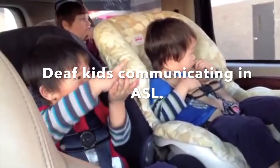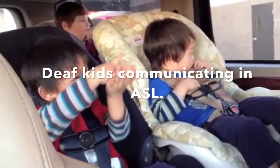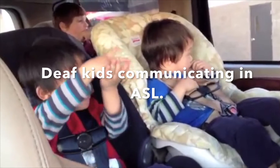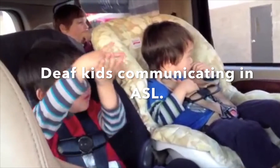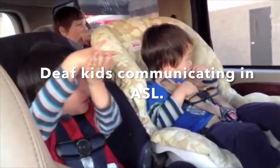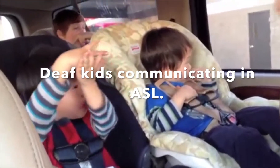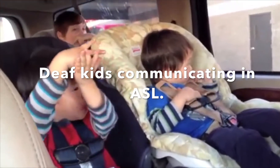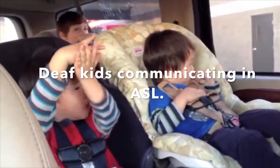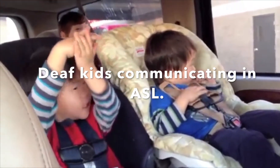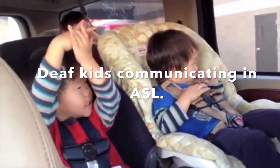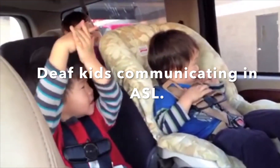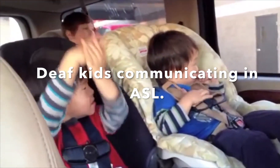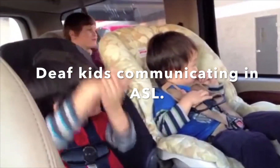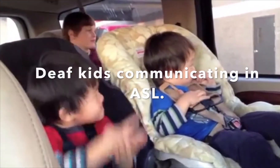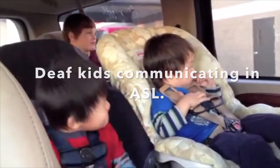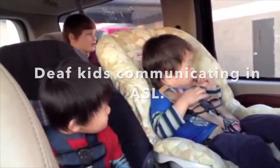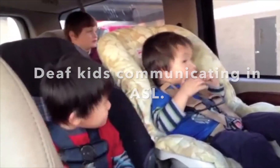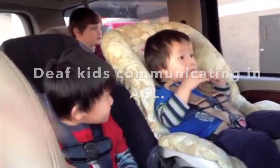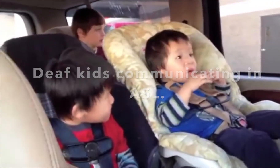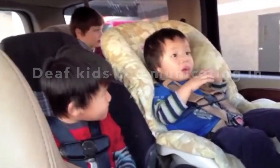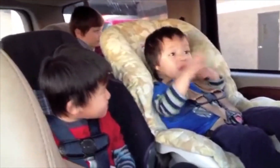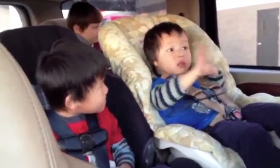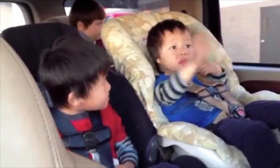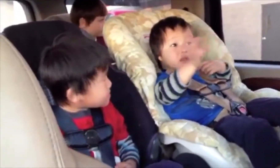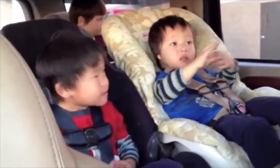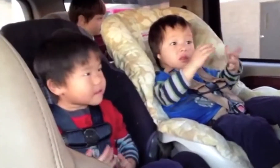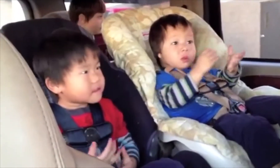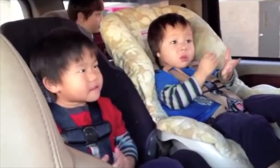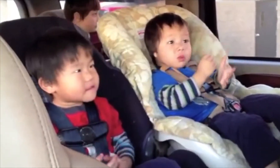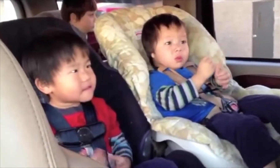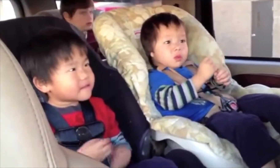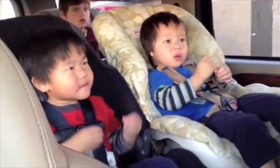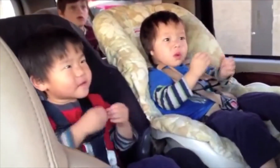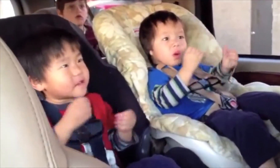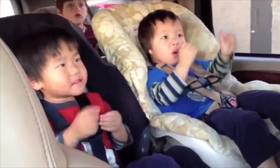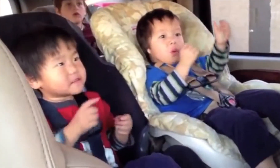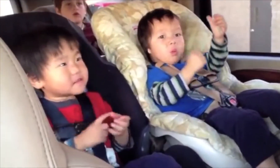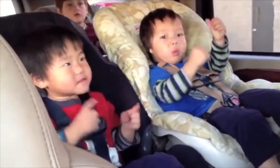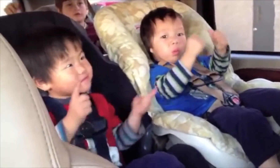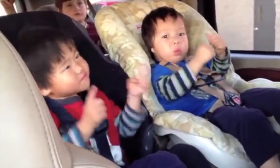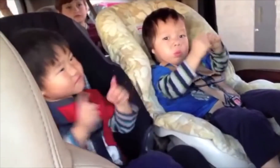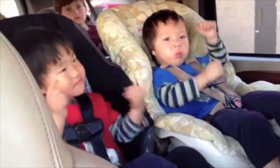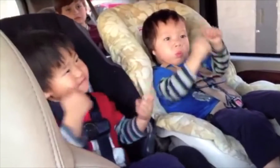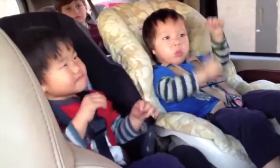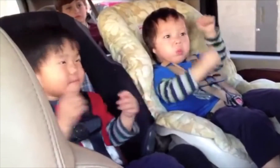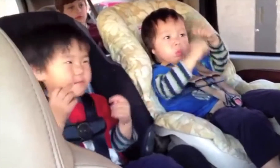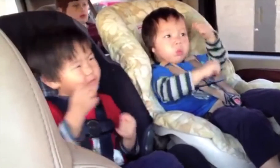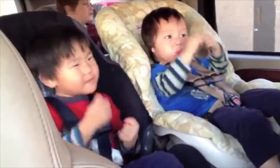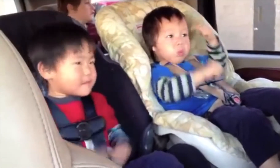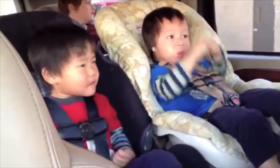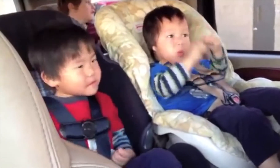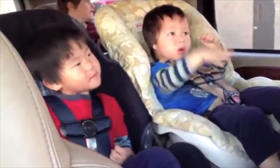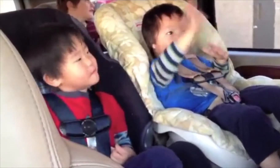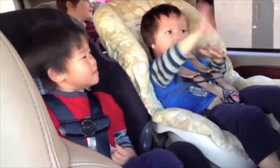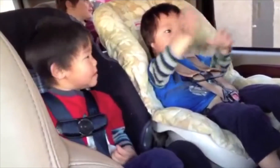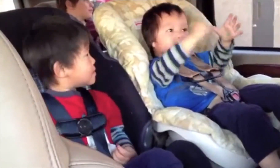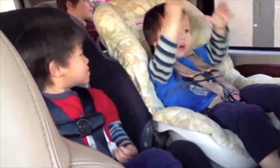signing, but luckily he was amazed at ASL. He researched American Sign Language extensively with students at Gallaudet University